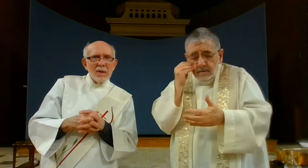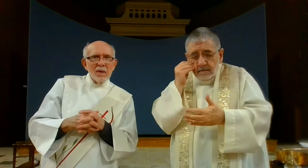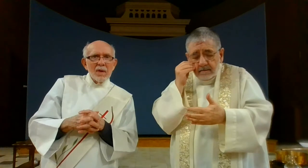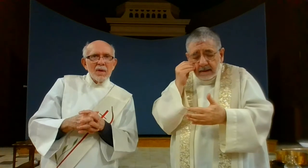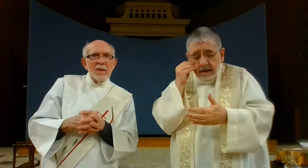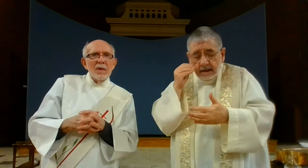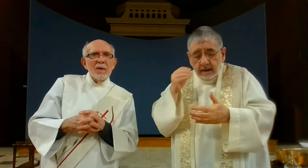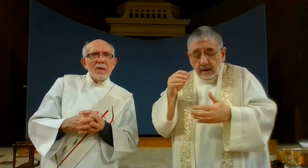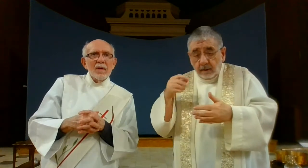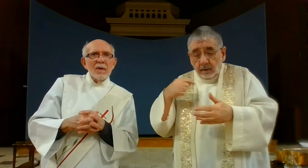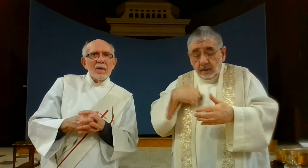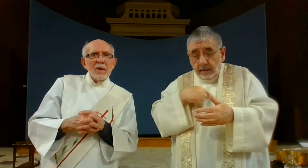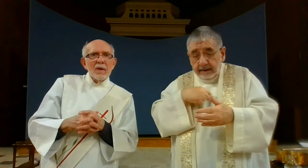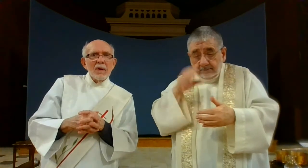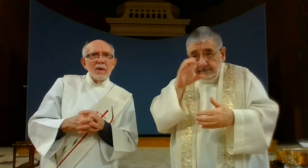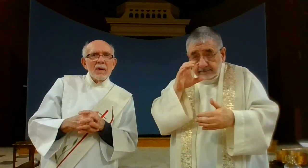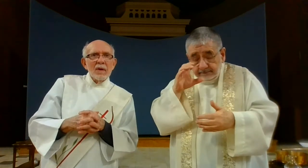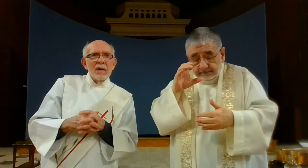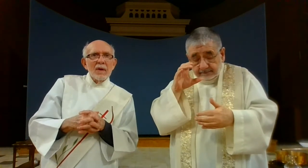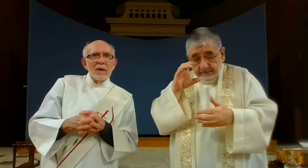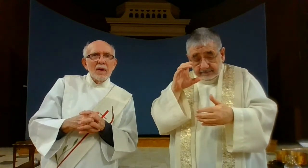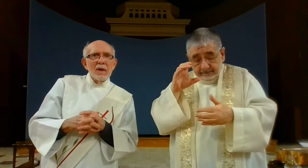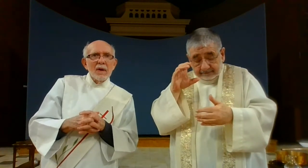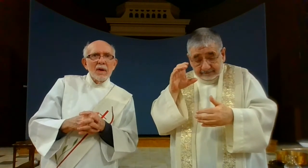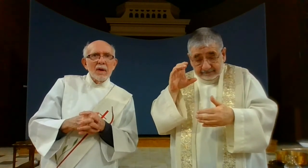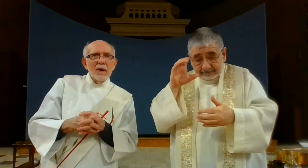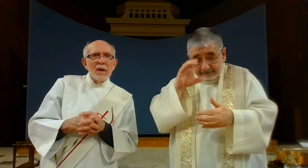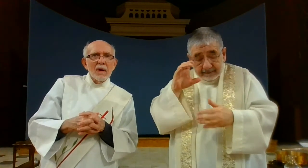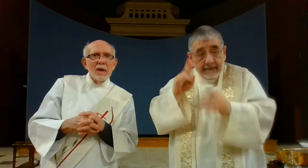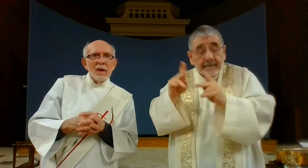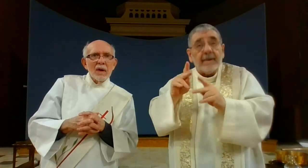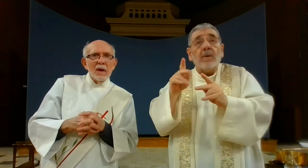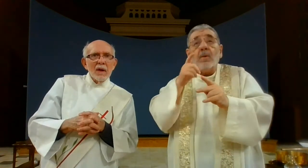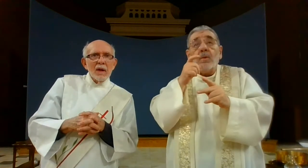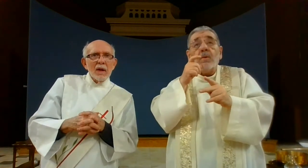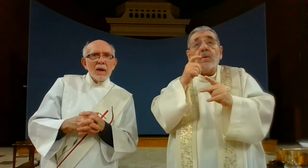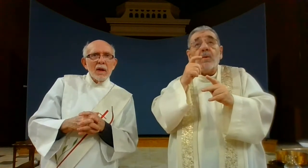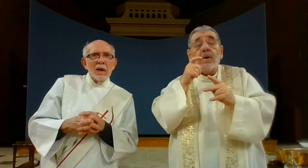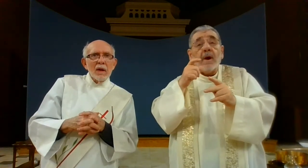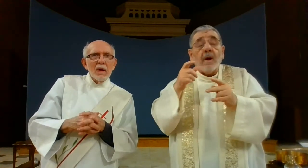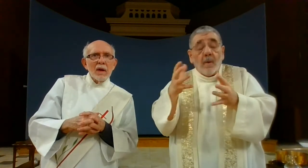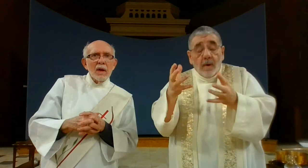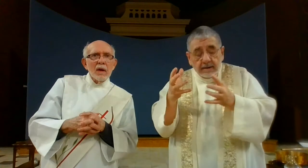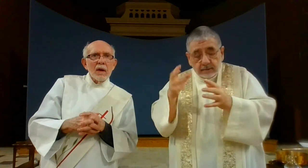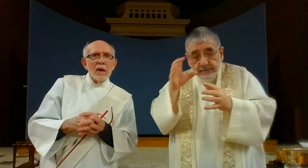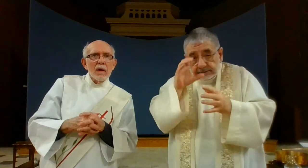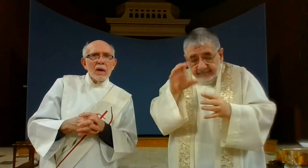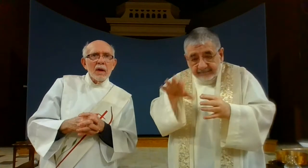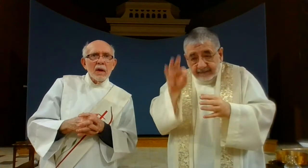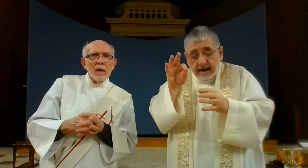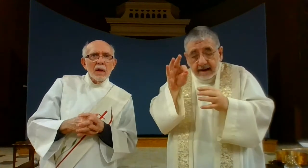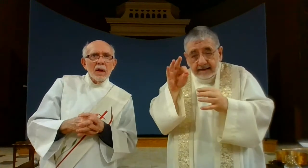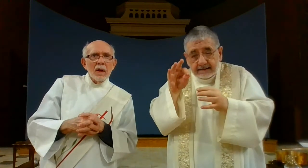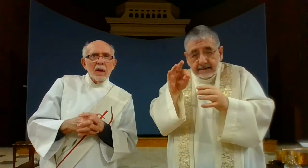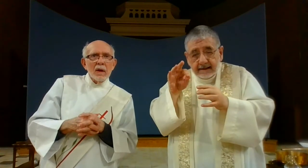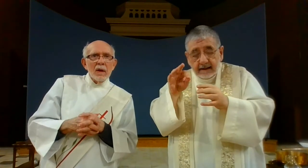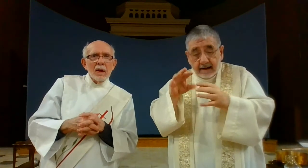for a new home. for those that strive to find